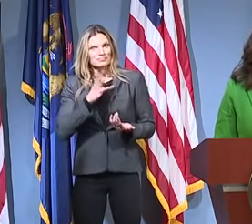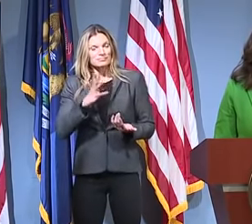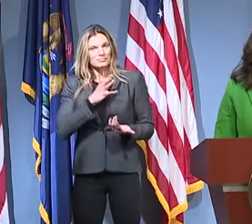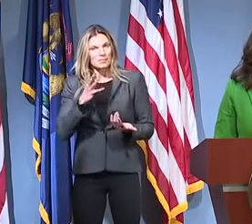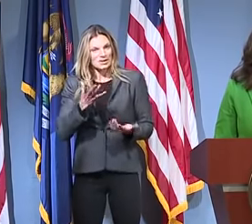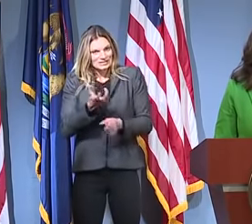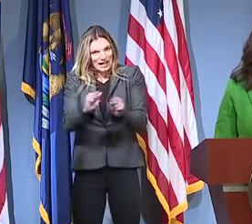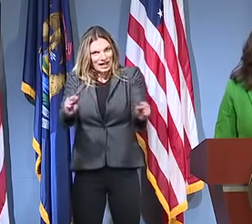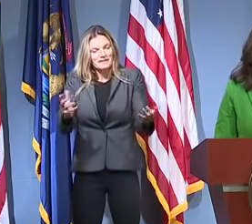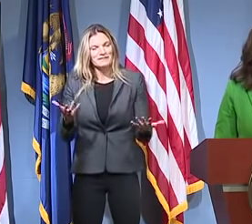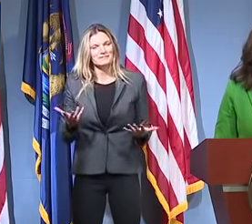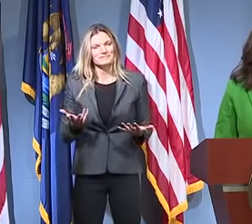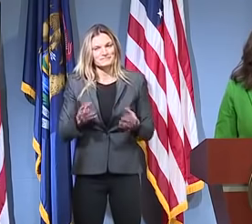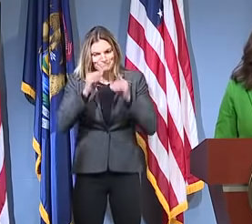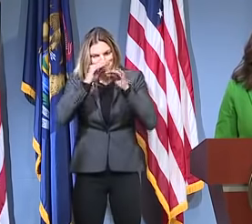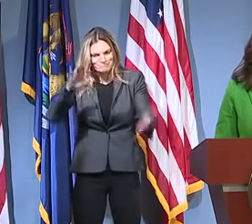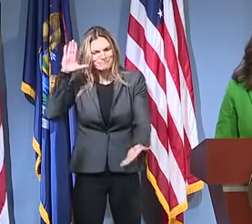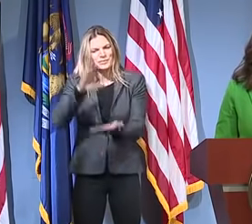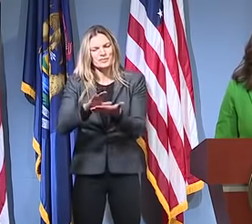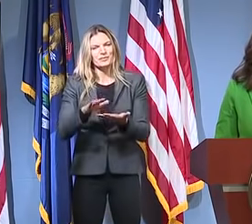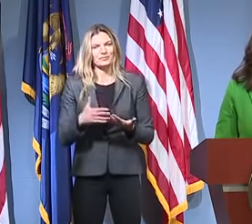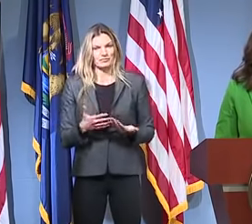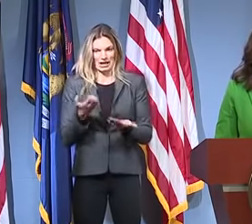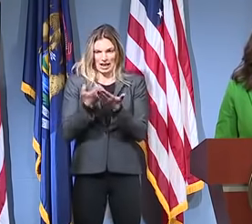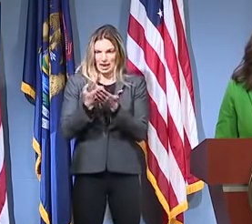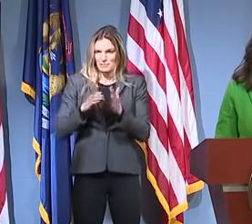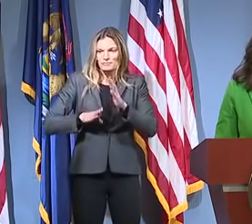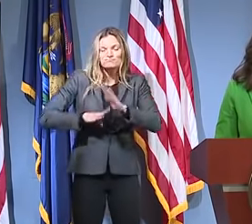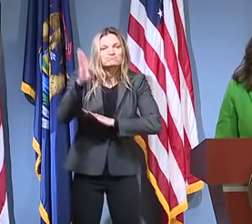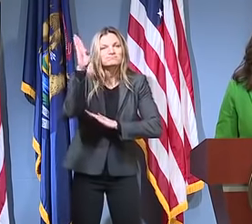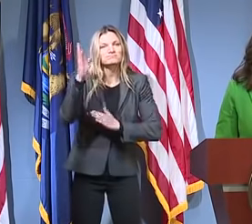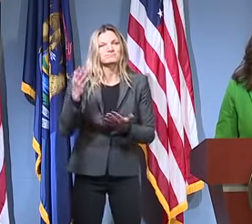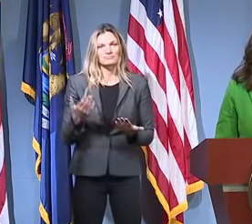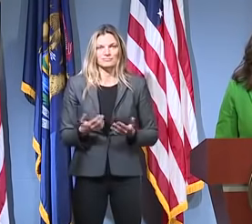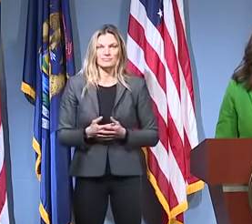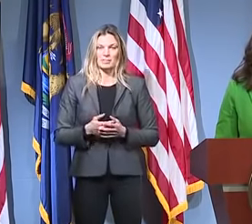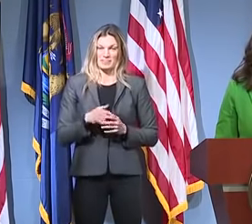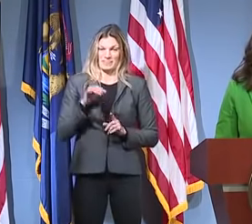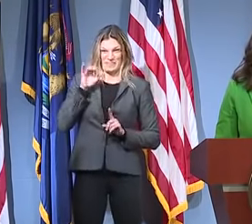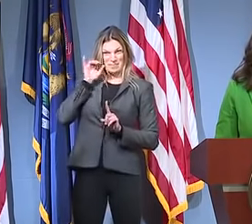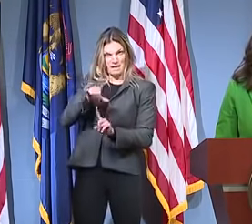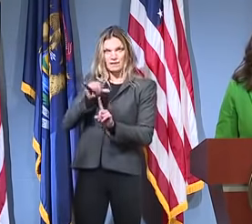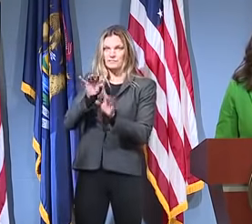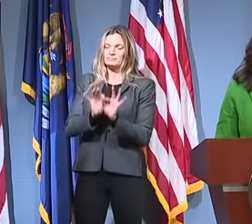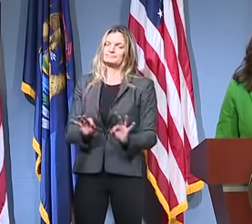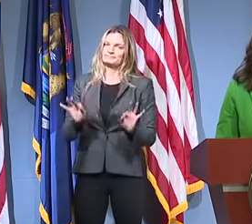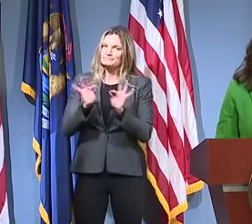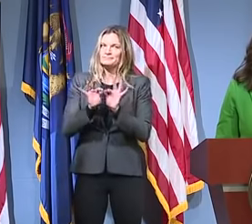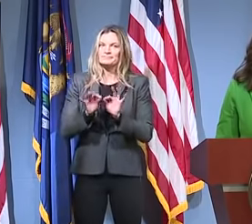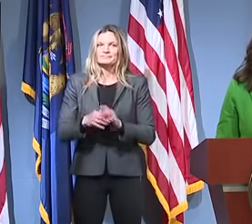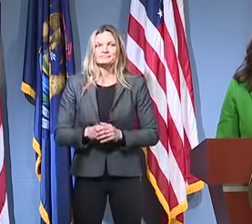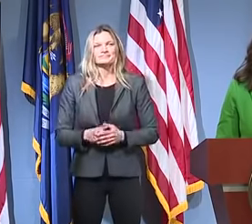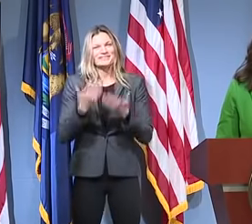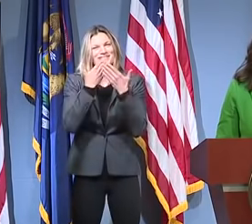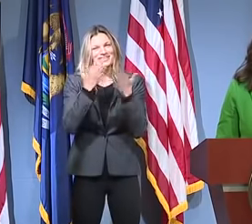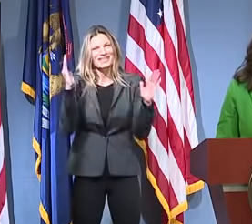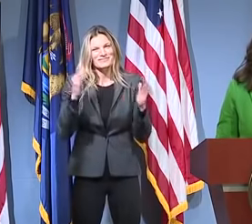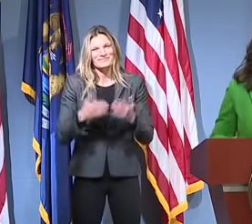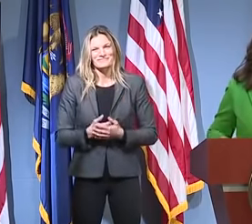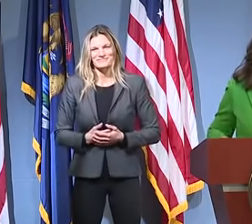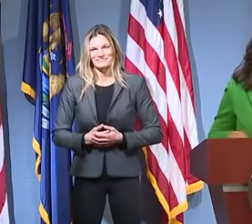safe and keep our economy moving forward. And that's, I hope, important to every single one of us. Thank you,